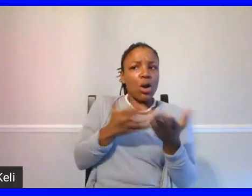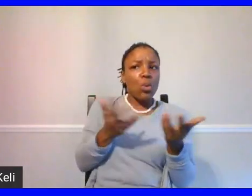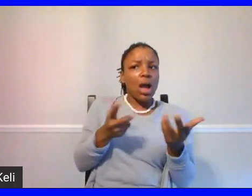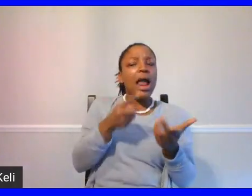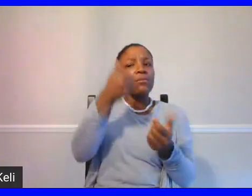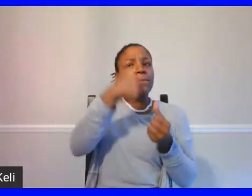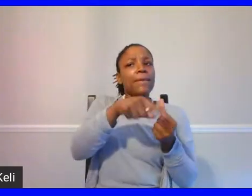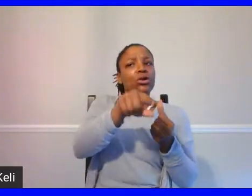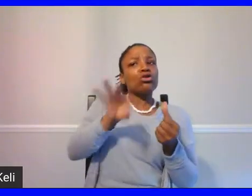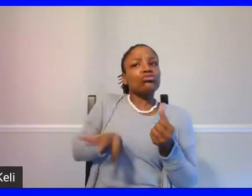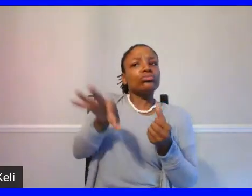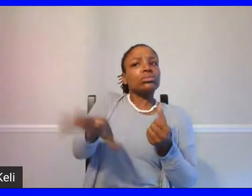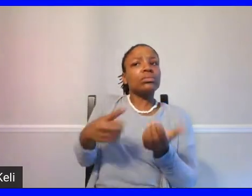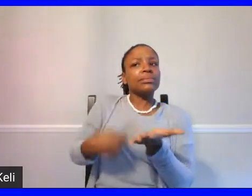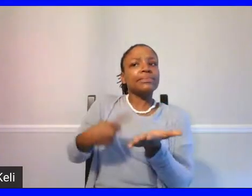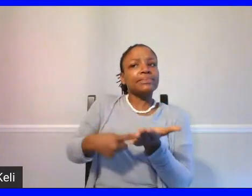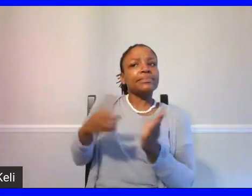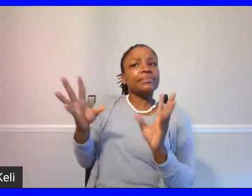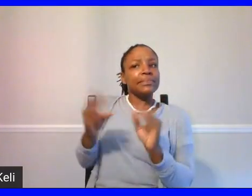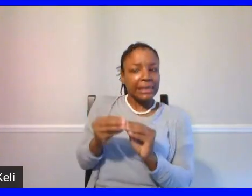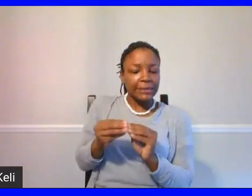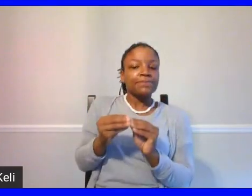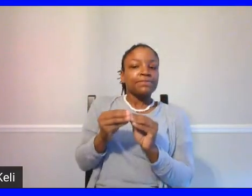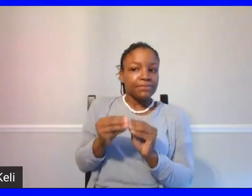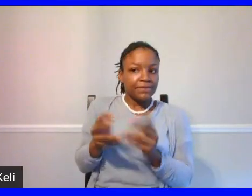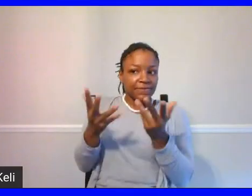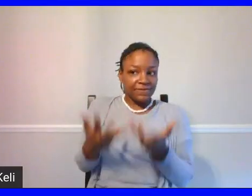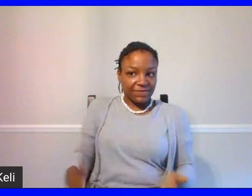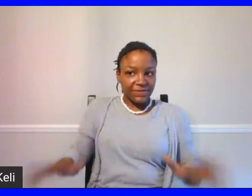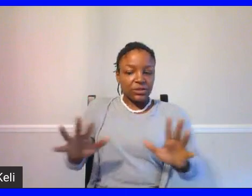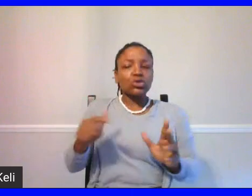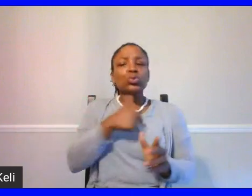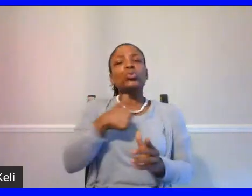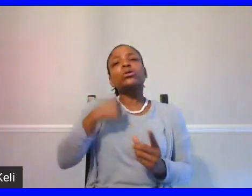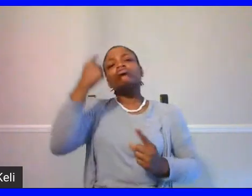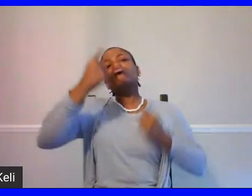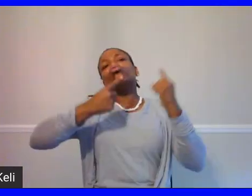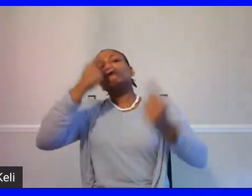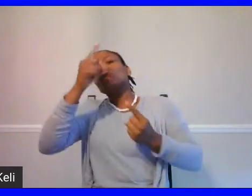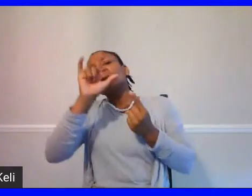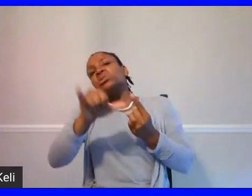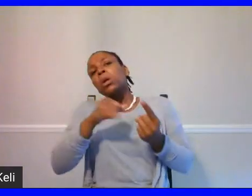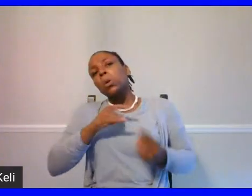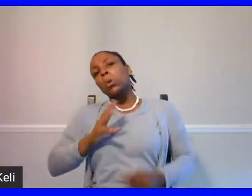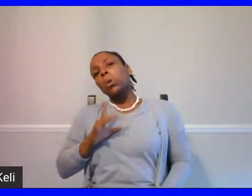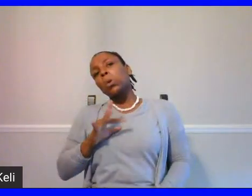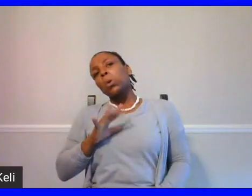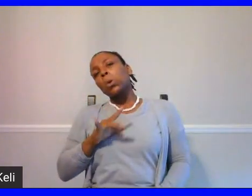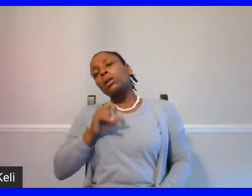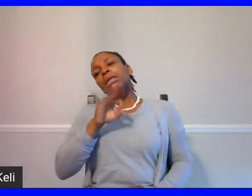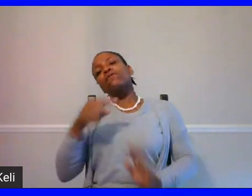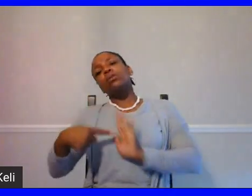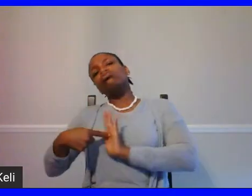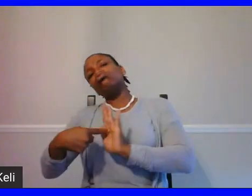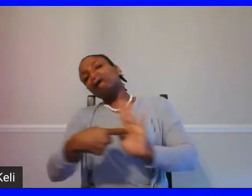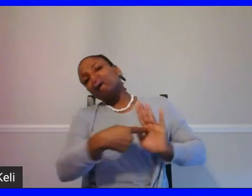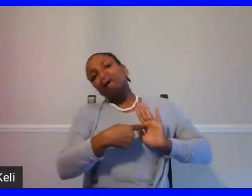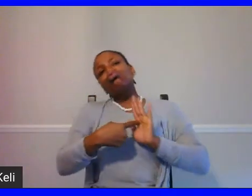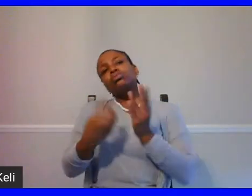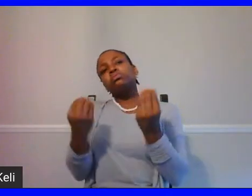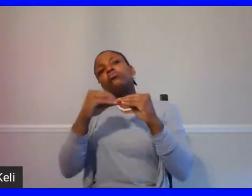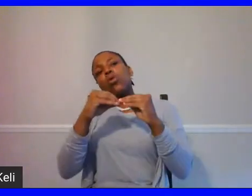meeting. And we went from, wow, this could be really cool to showcase this at in Washington Square